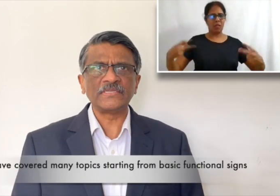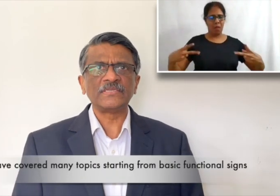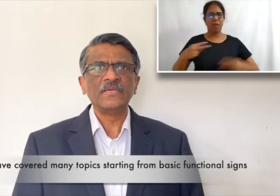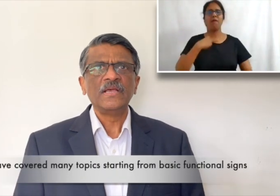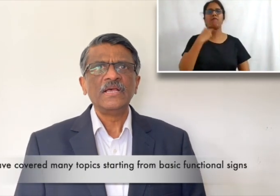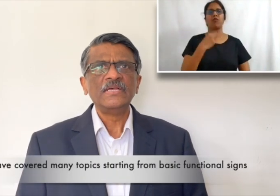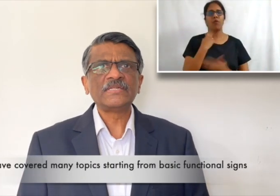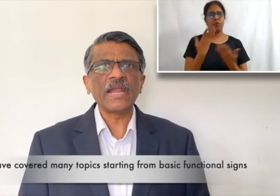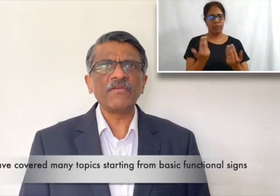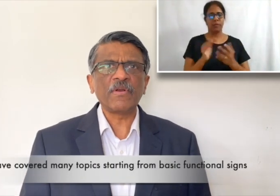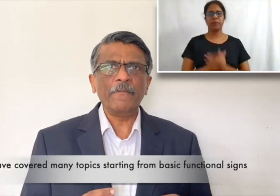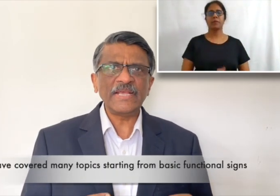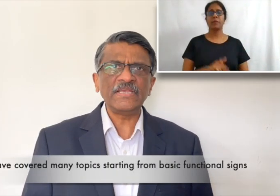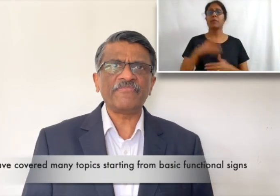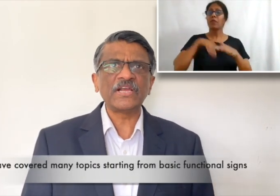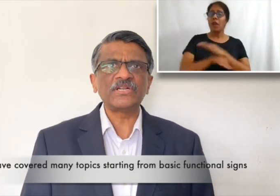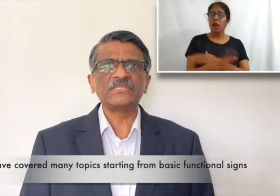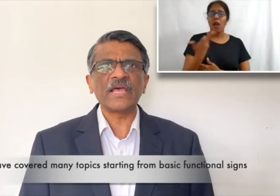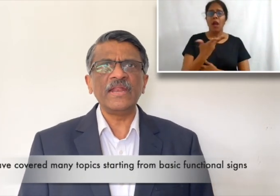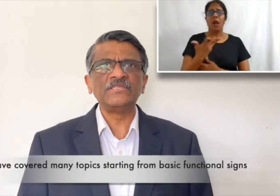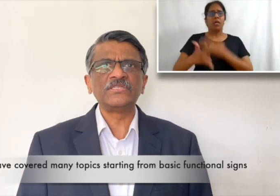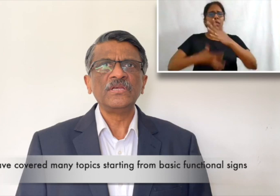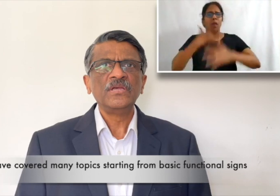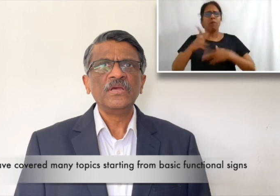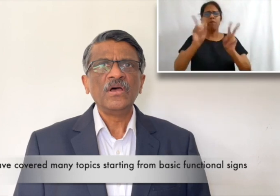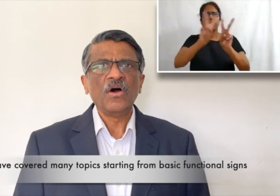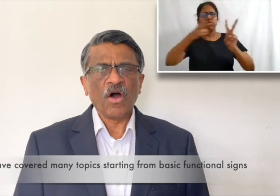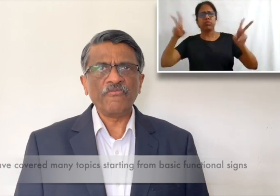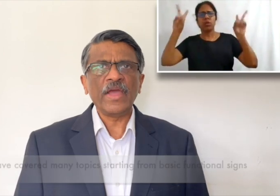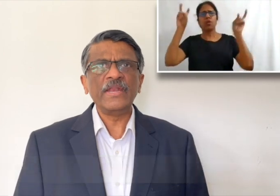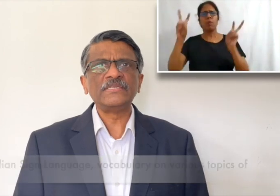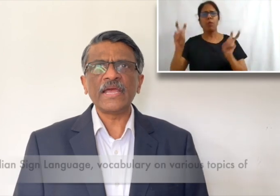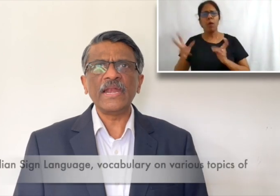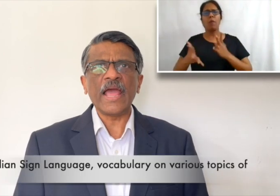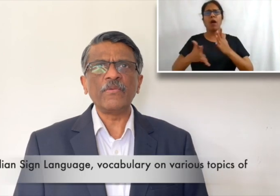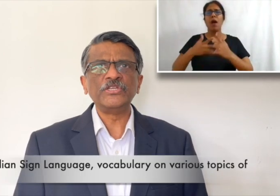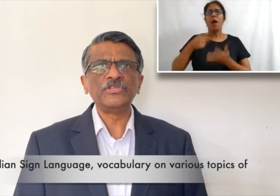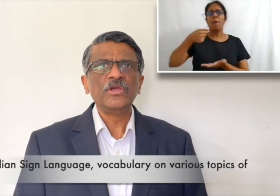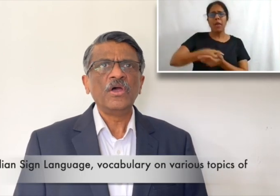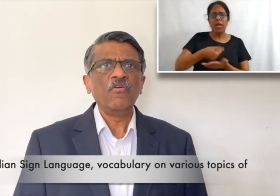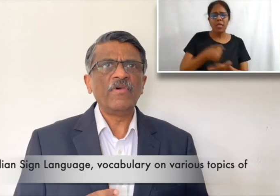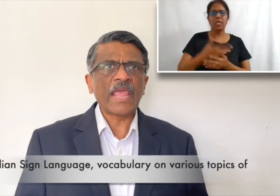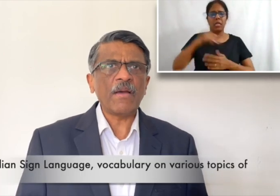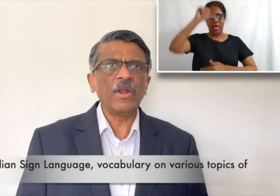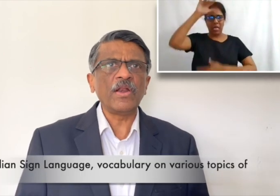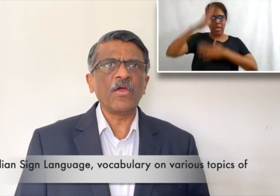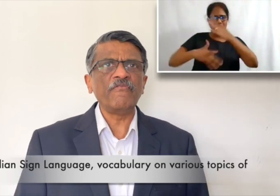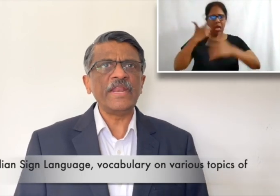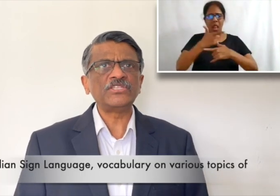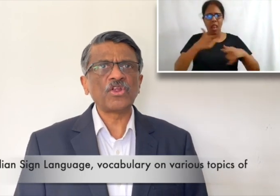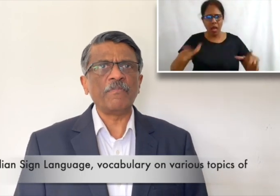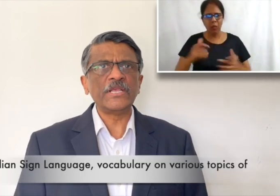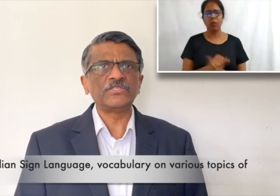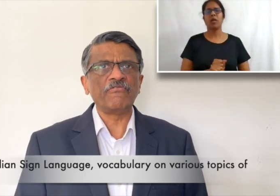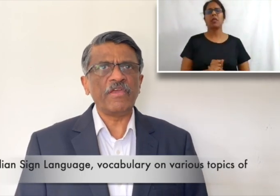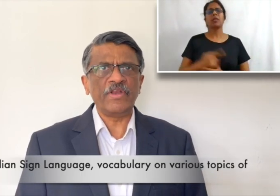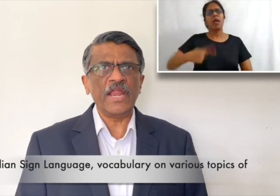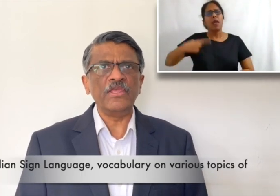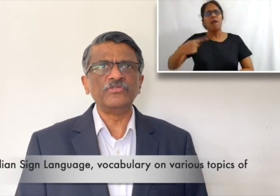topics, starting from basic functional signs of Indian Sign Language, vocabulary on various topics of everyday